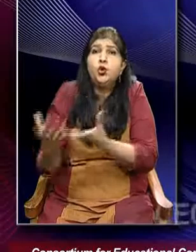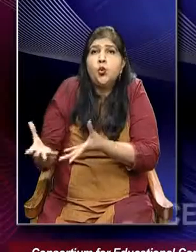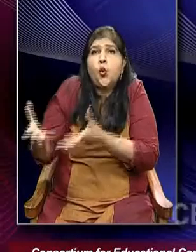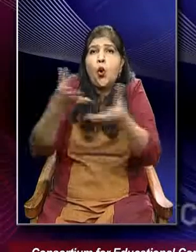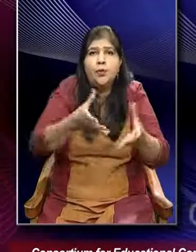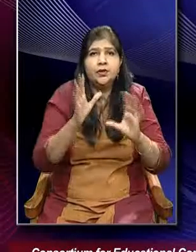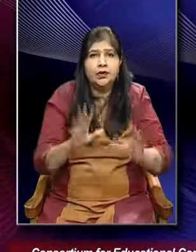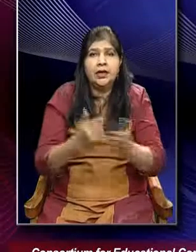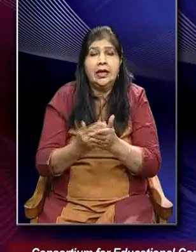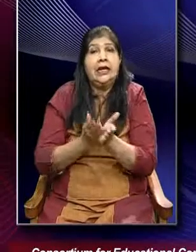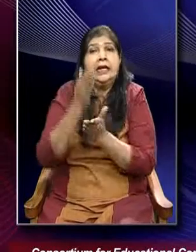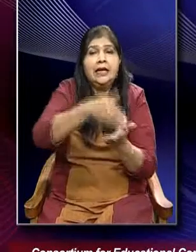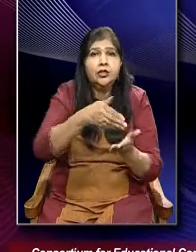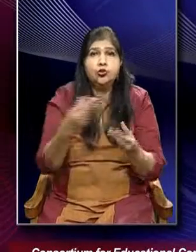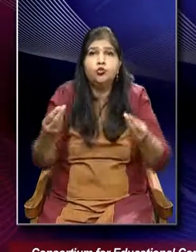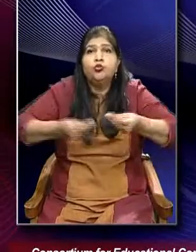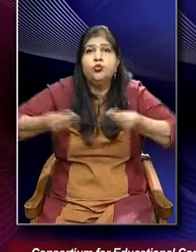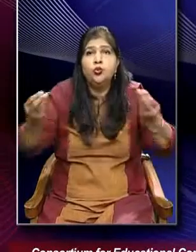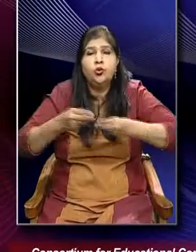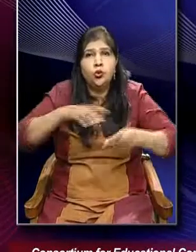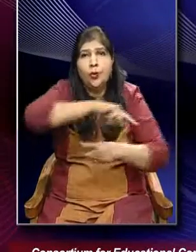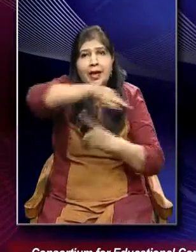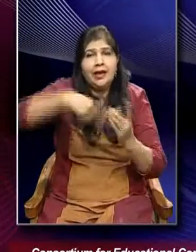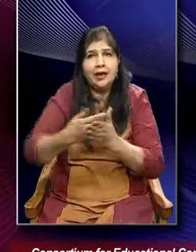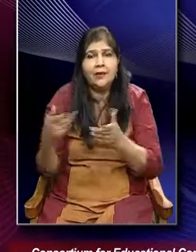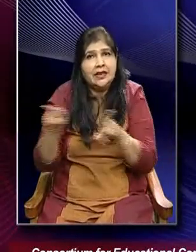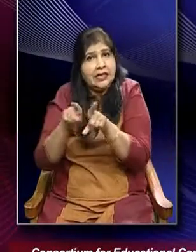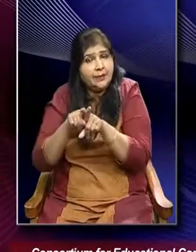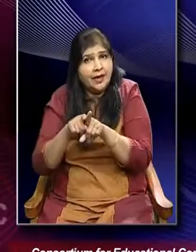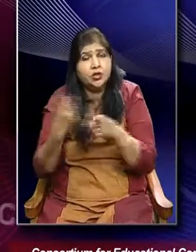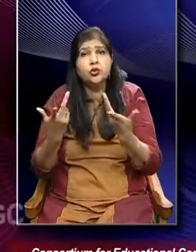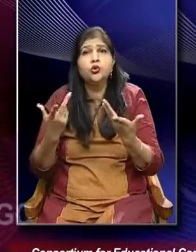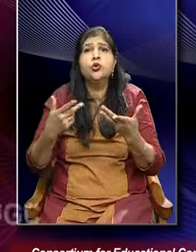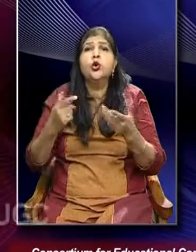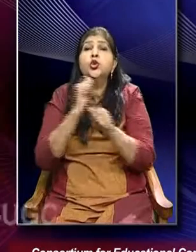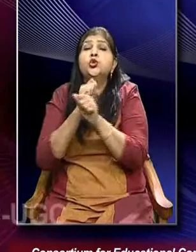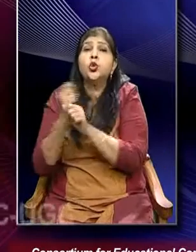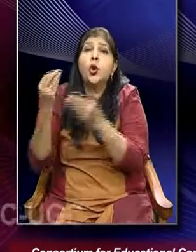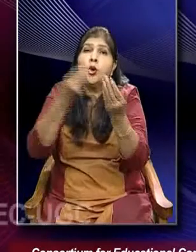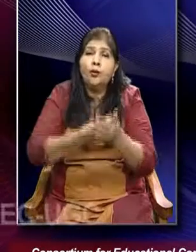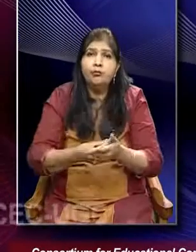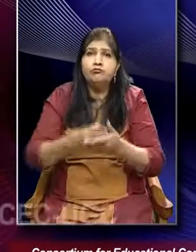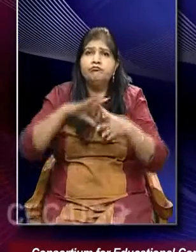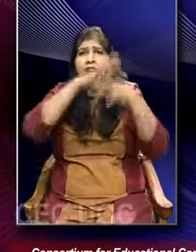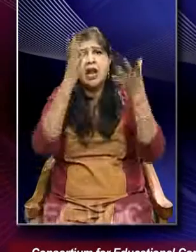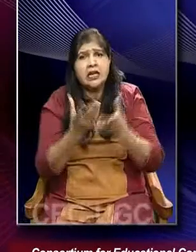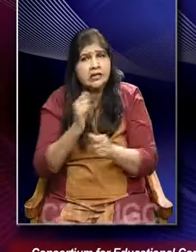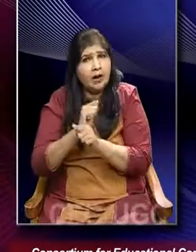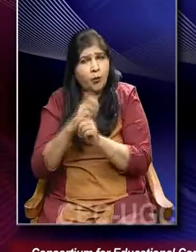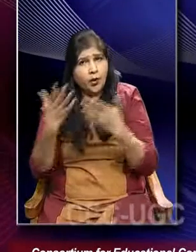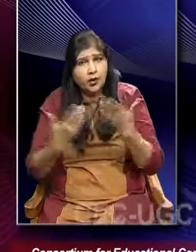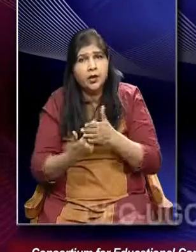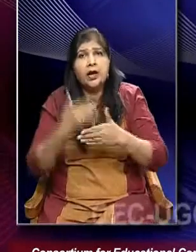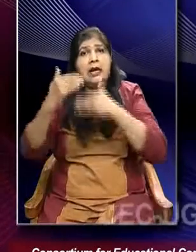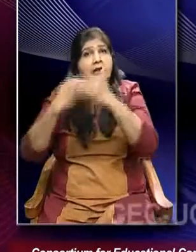opportunities. It led to new areas with respect to job opportunities, industrial models,